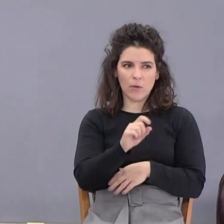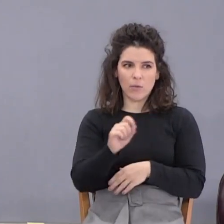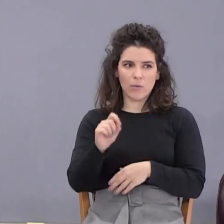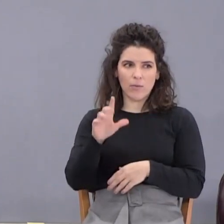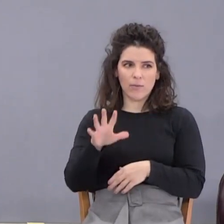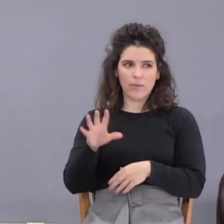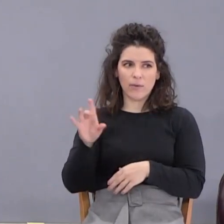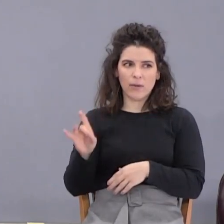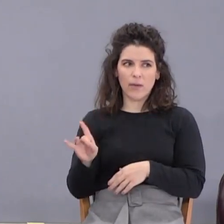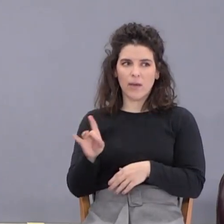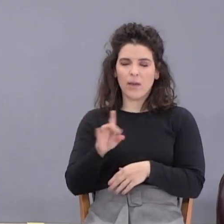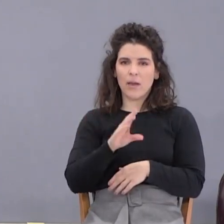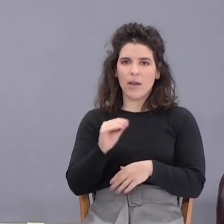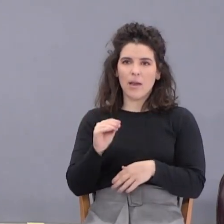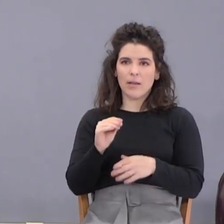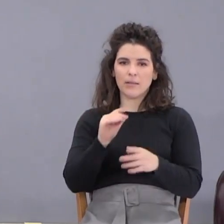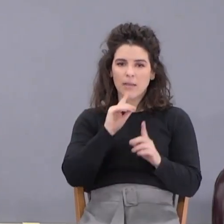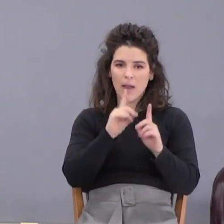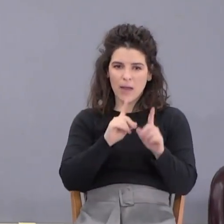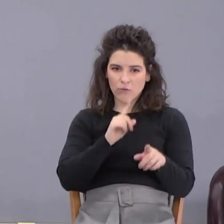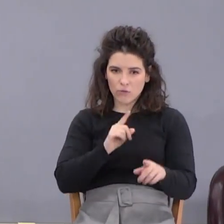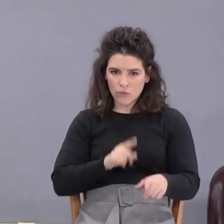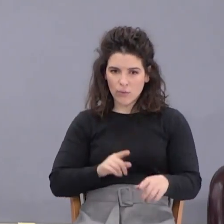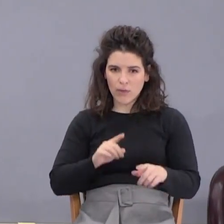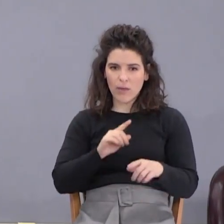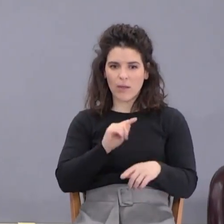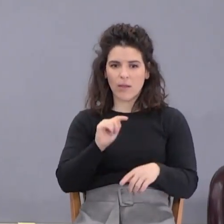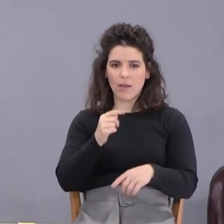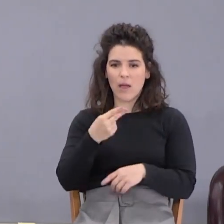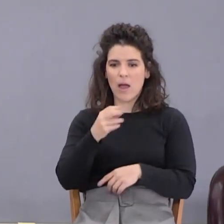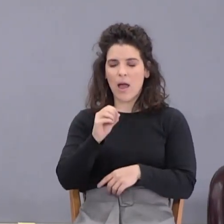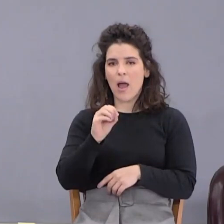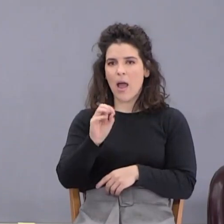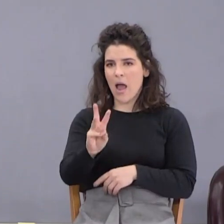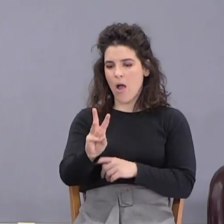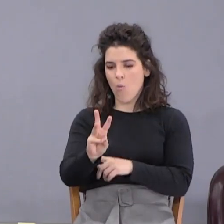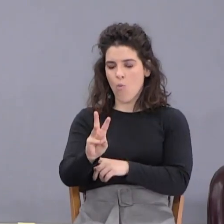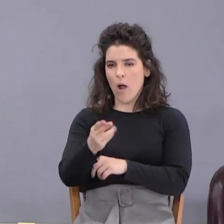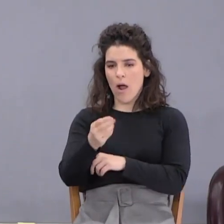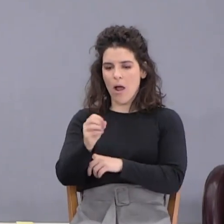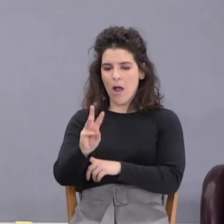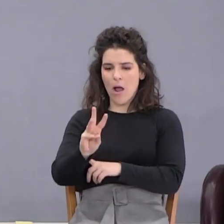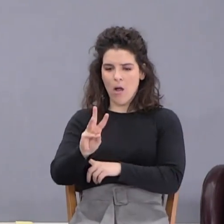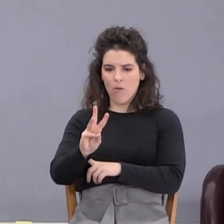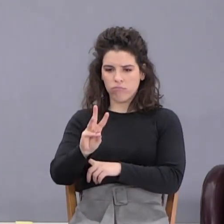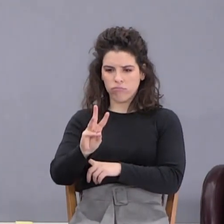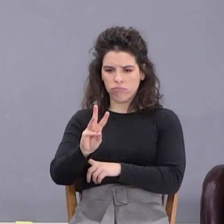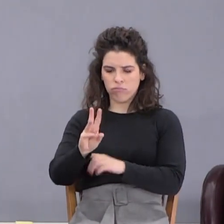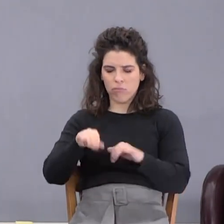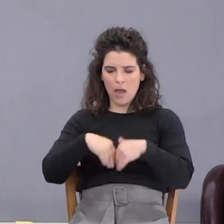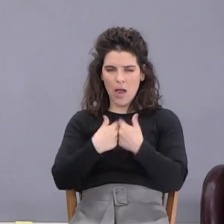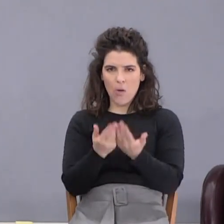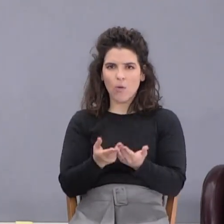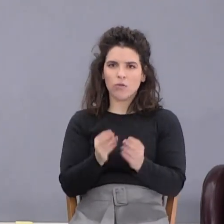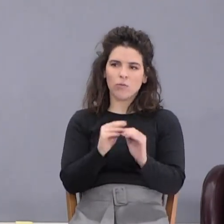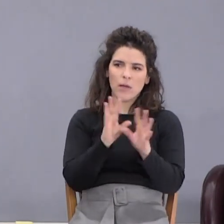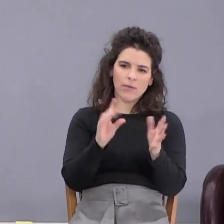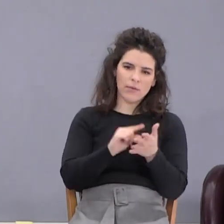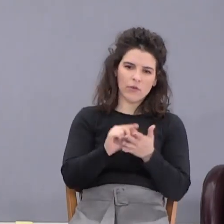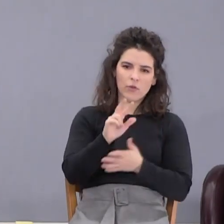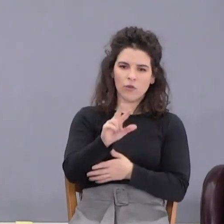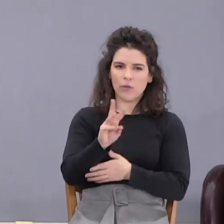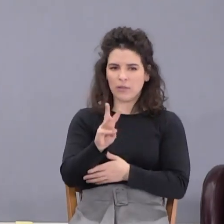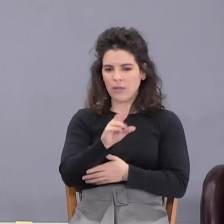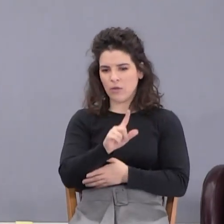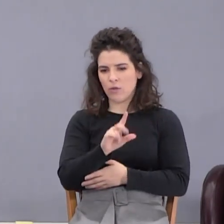verse 58 as answering the how. Although, obviously, in verse 36 and verse 37, he's